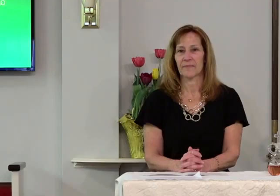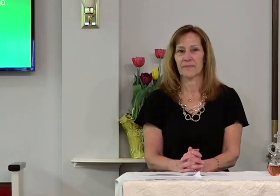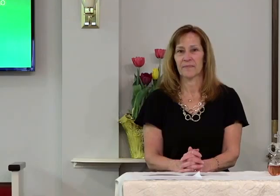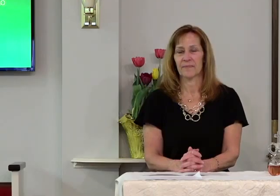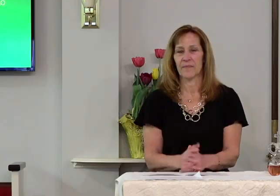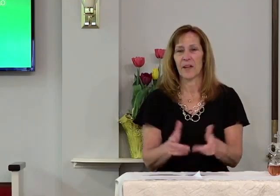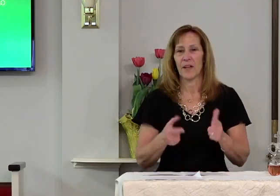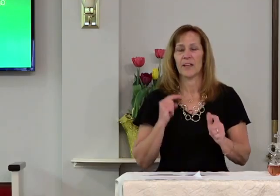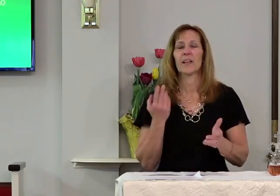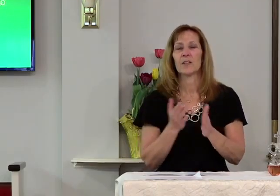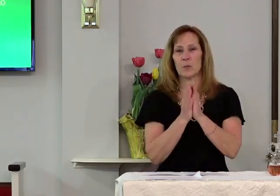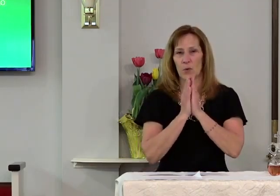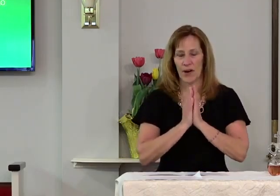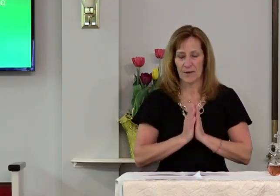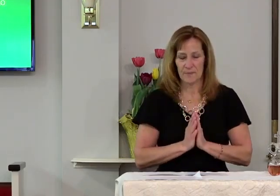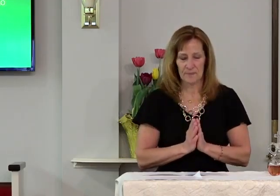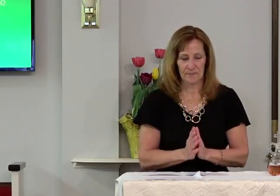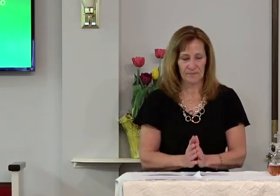let us pray